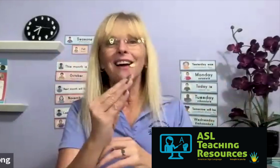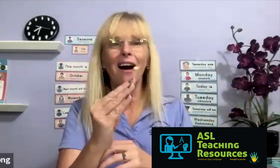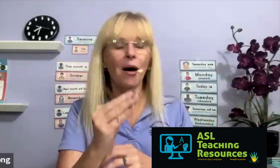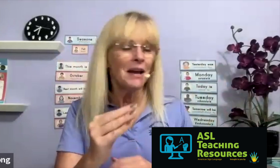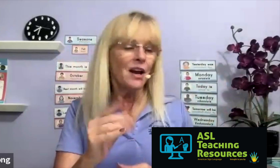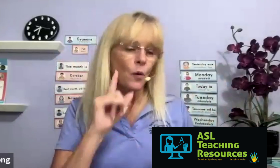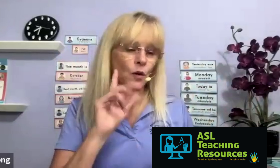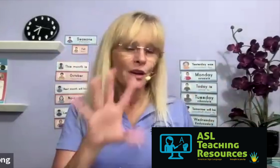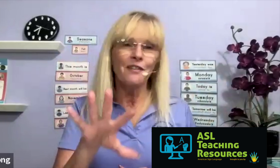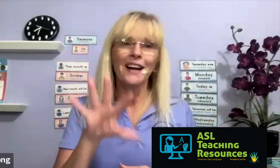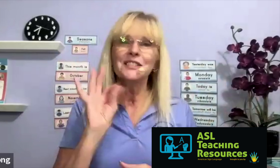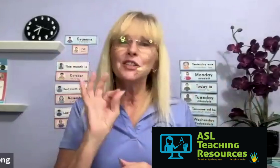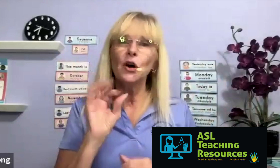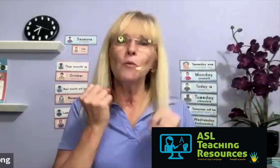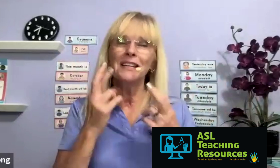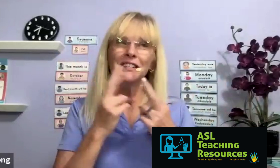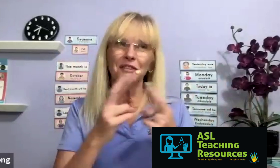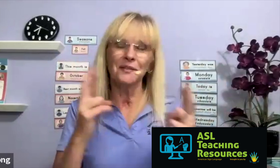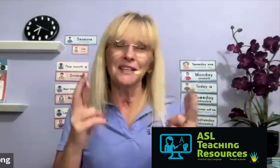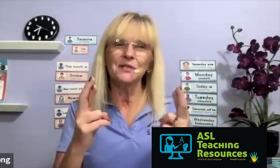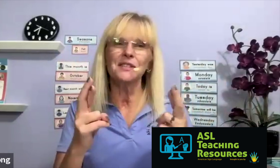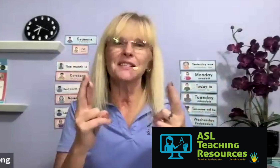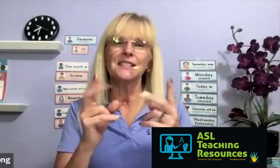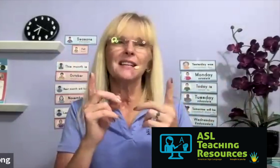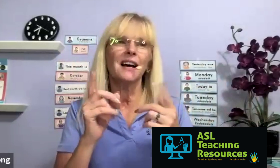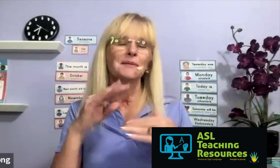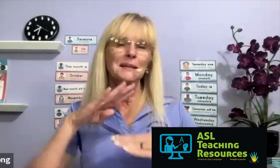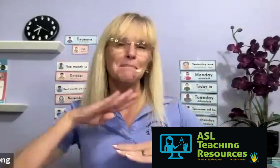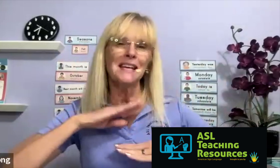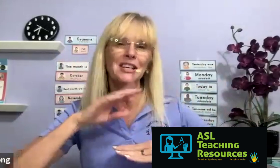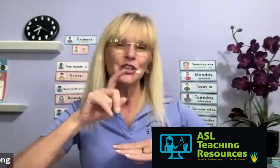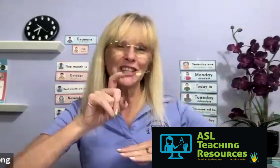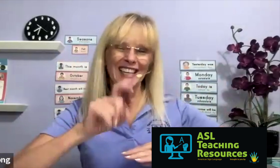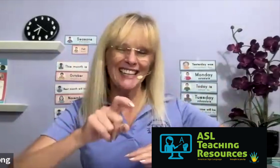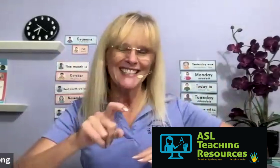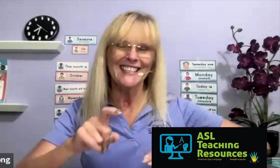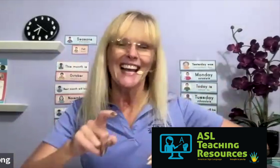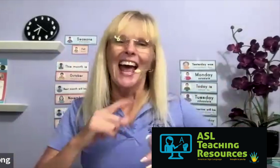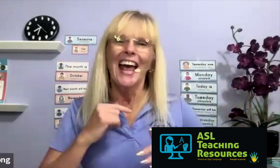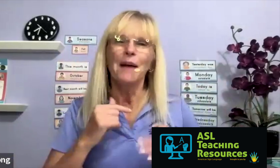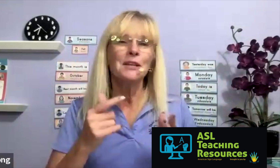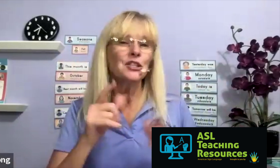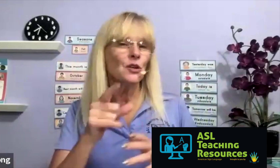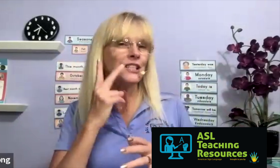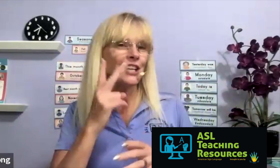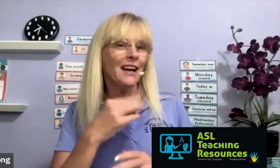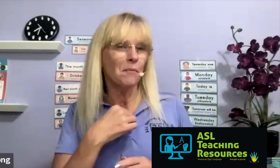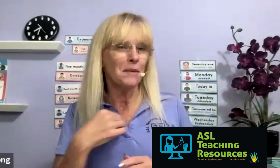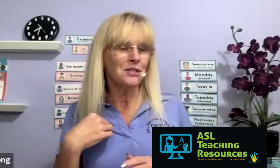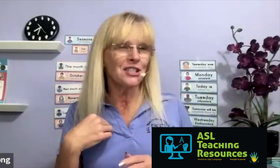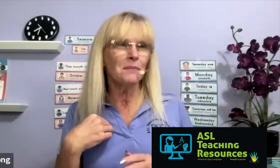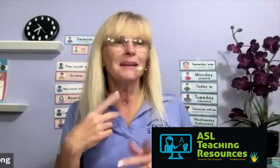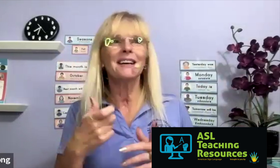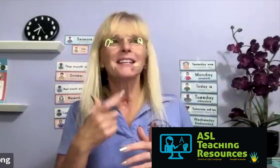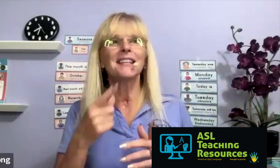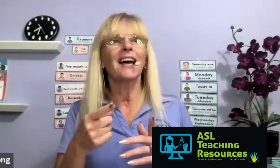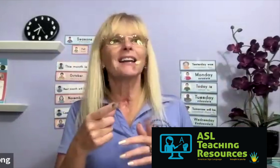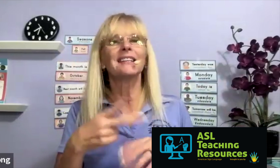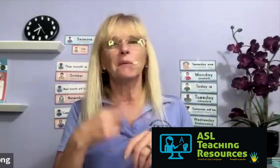ASLTeachingResources.com, where you can find so many different resources to meet your needs. And be sure and check out membership, because that